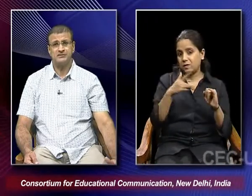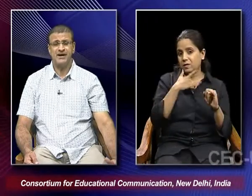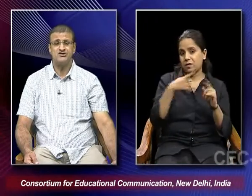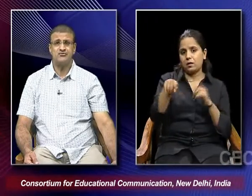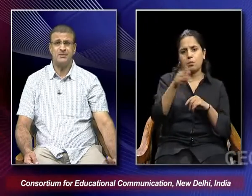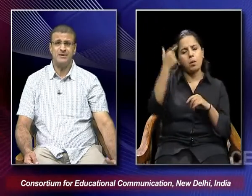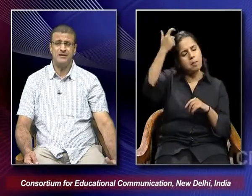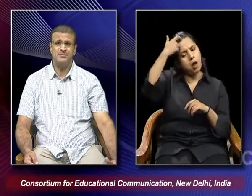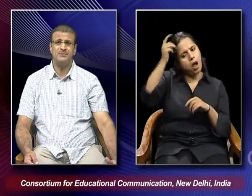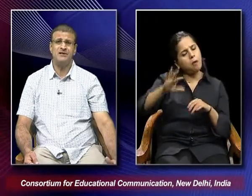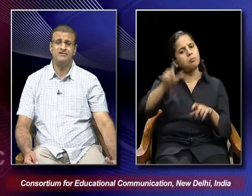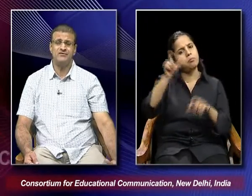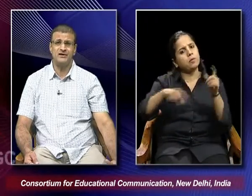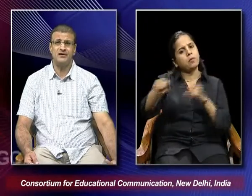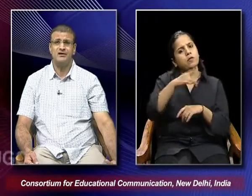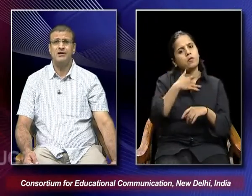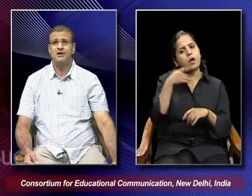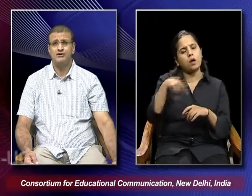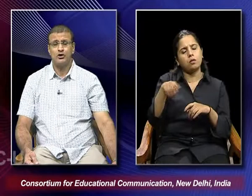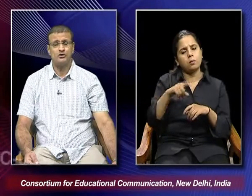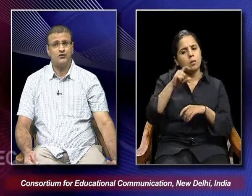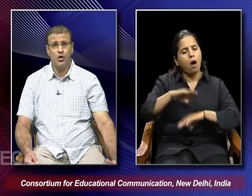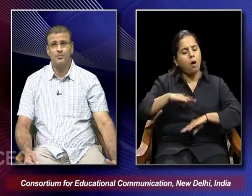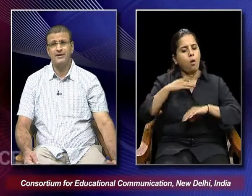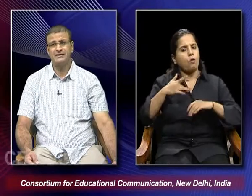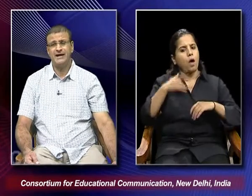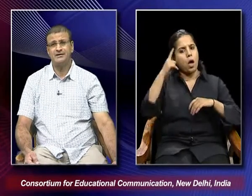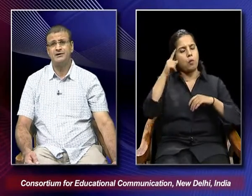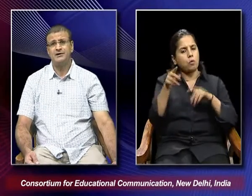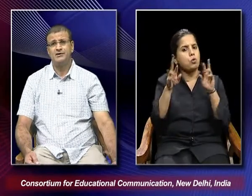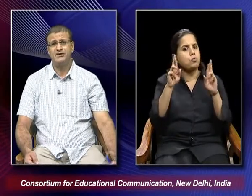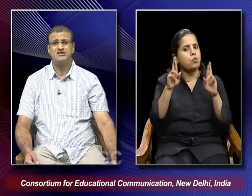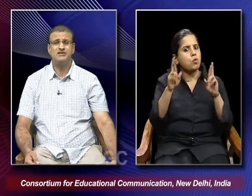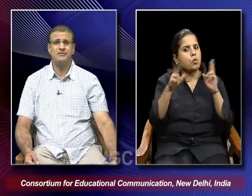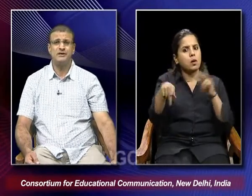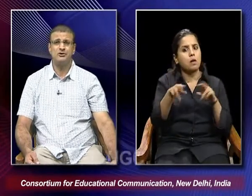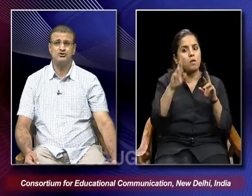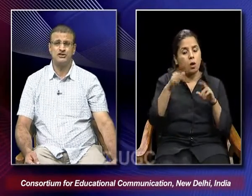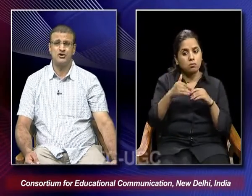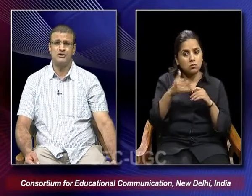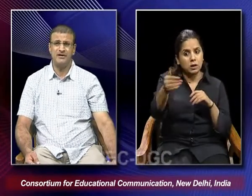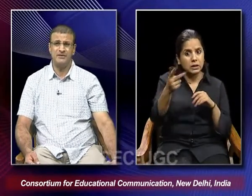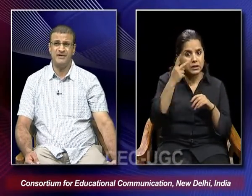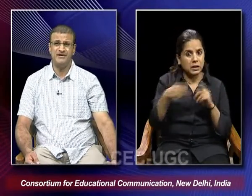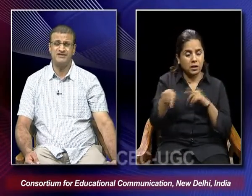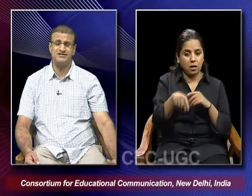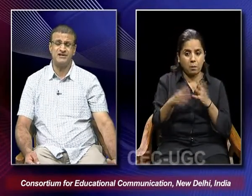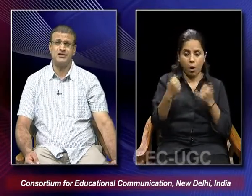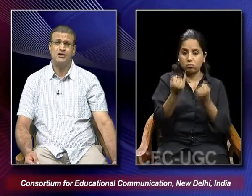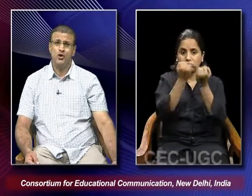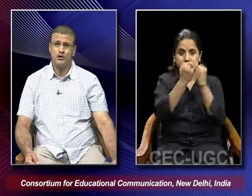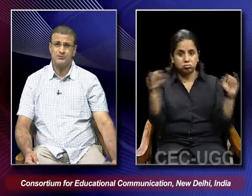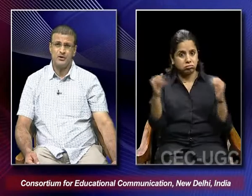in the minds of people, and people, they were filled with a lot of hope that once they will be able to secure the independence,